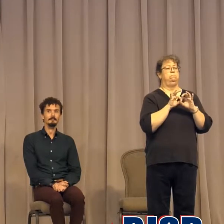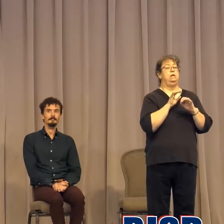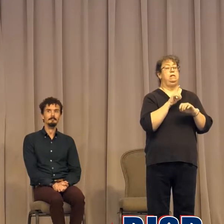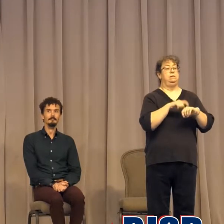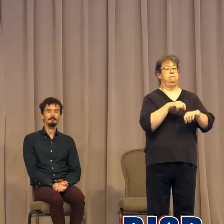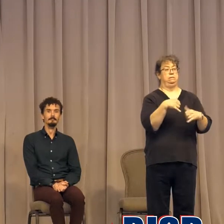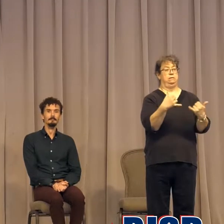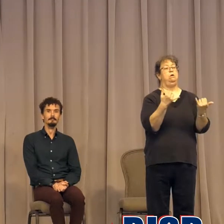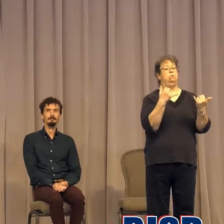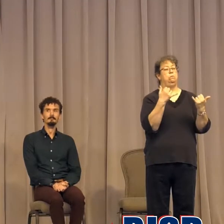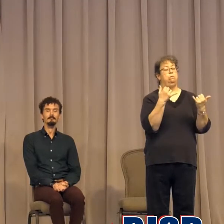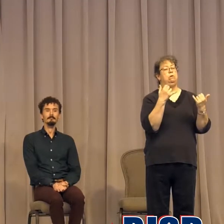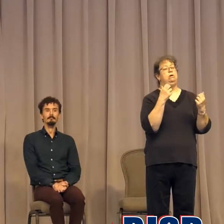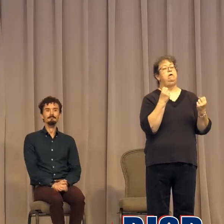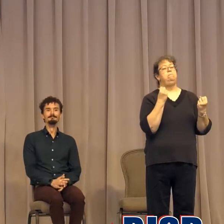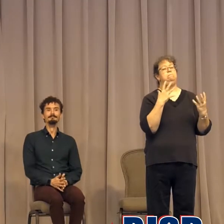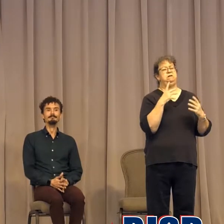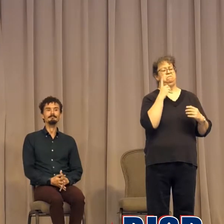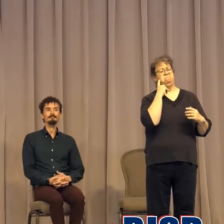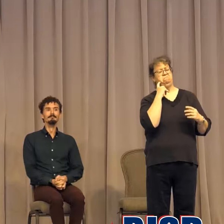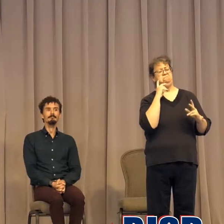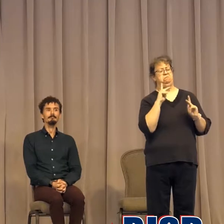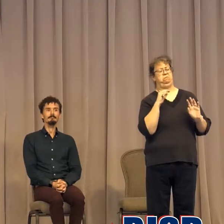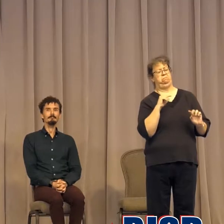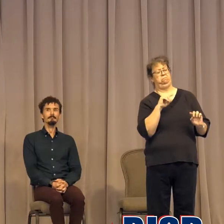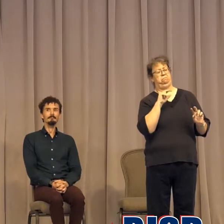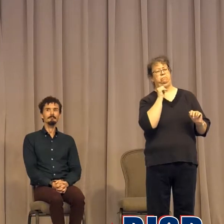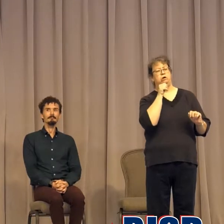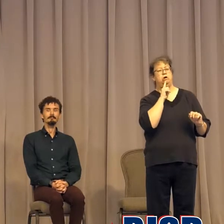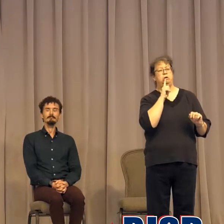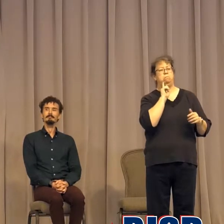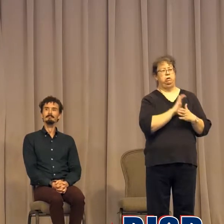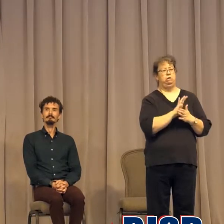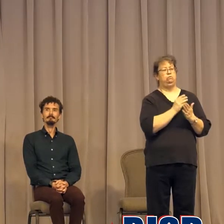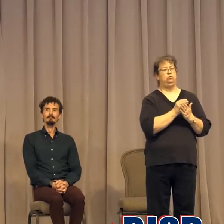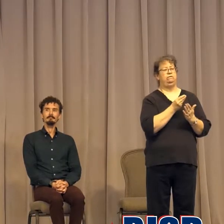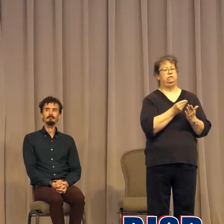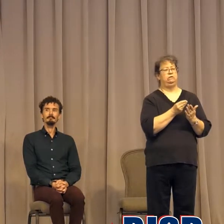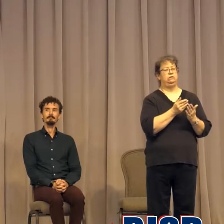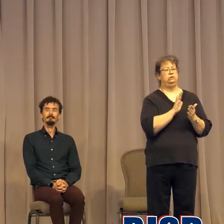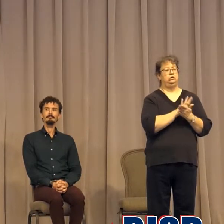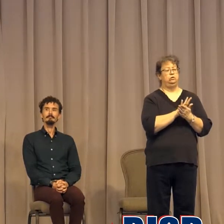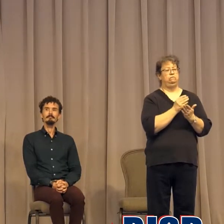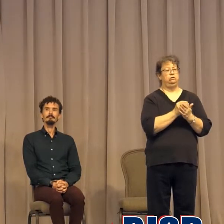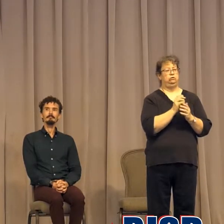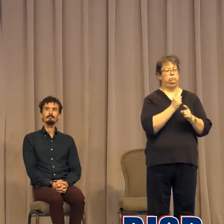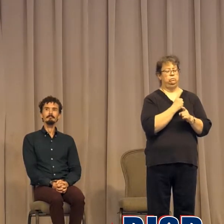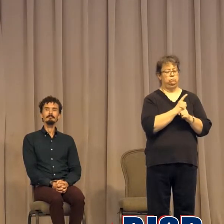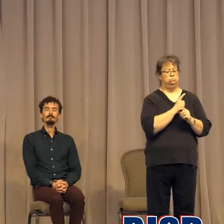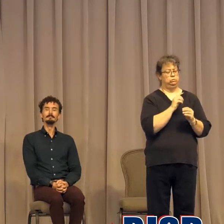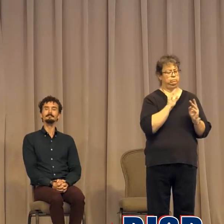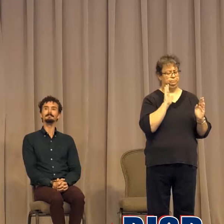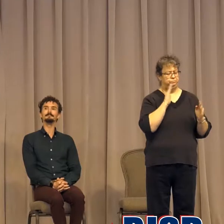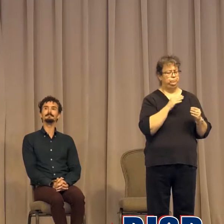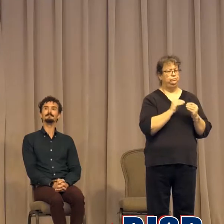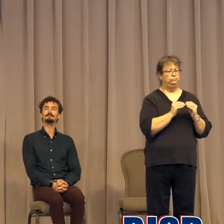now. There were many skeptics who did not believe school finance could be appropriately addressed.